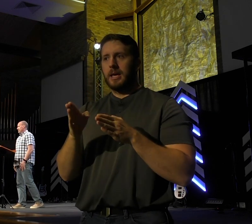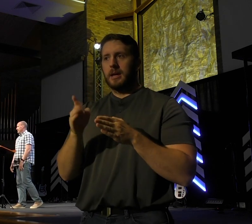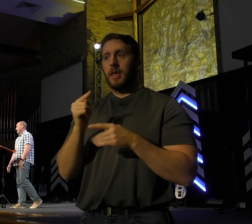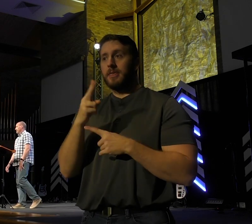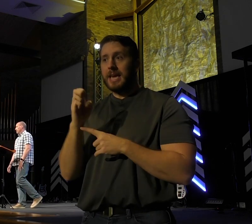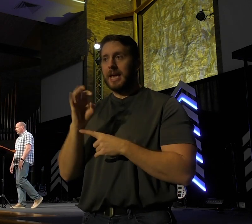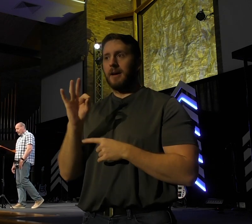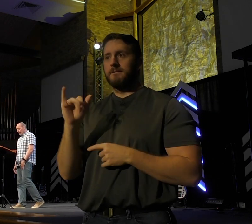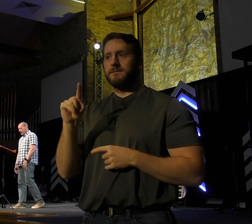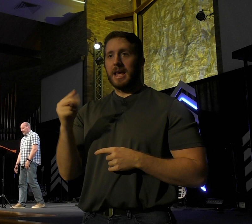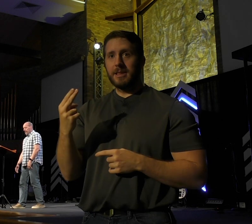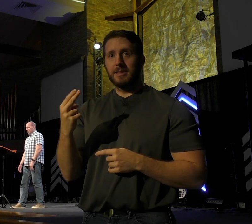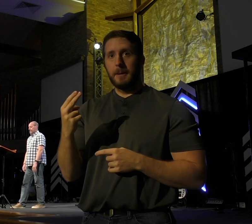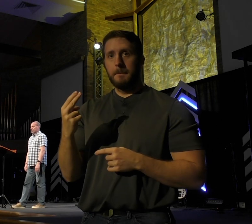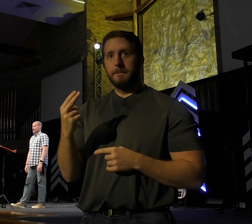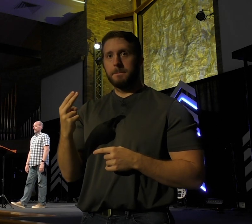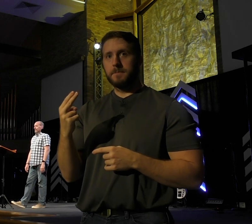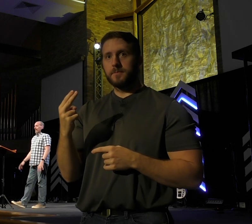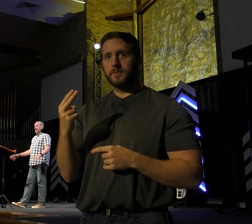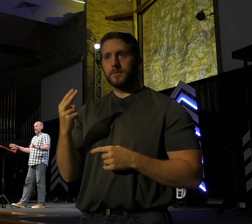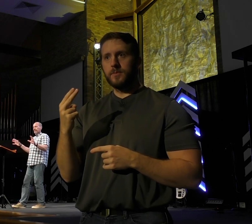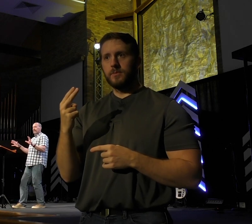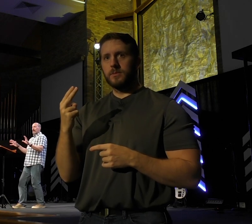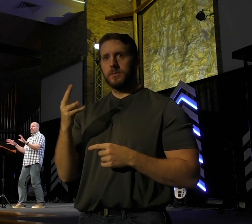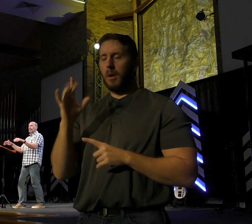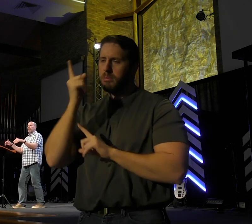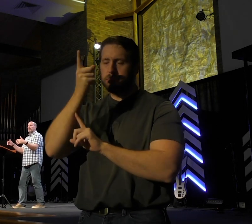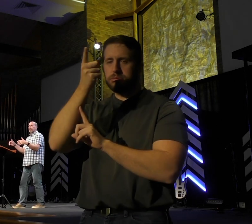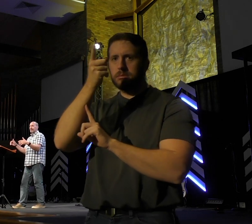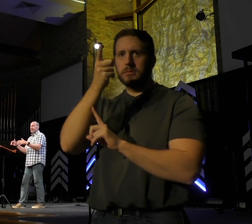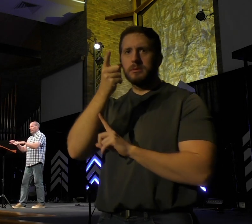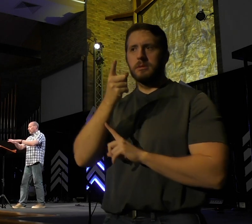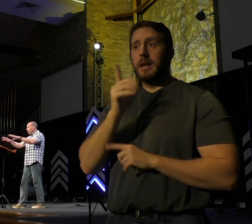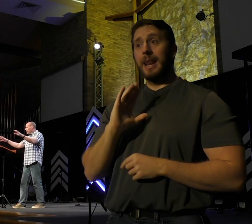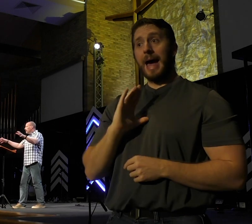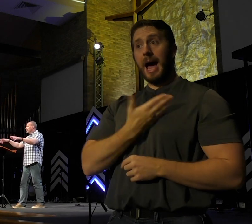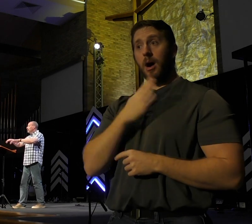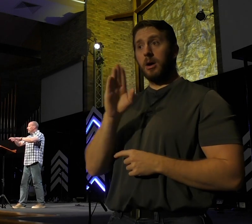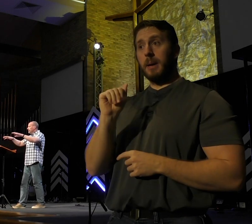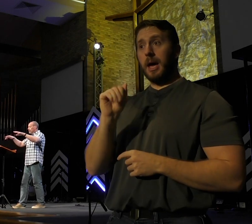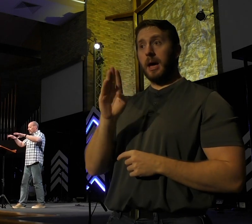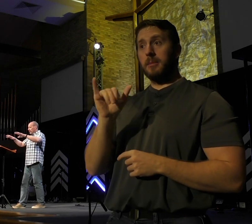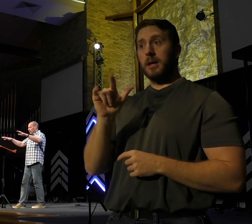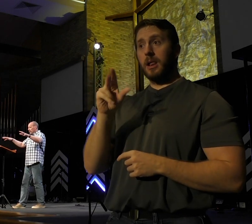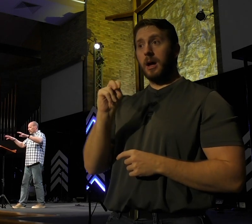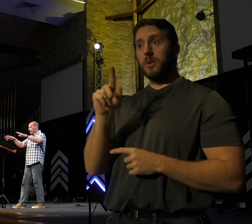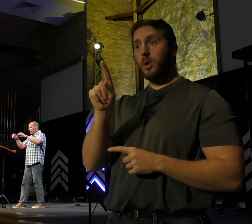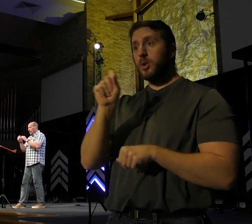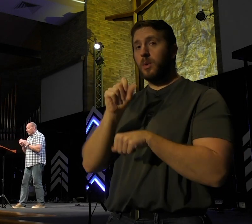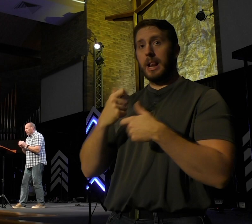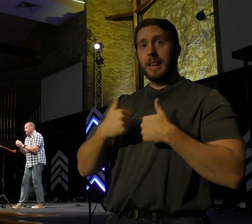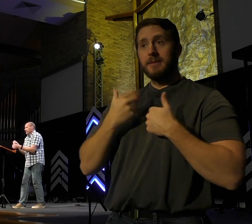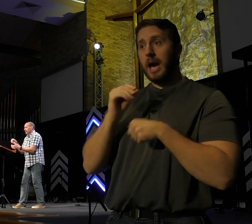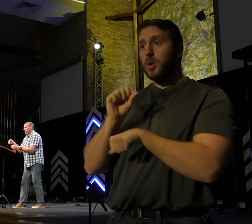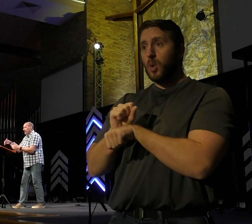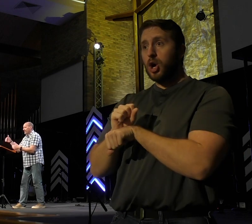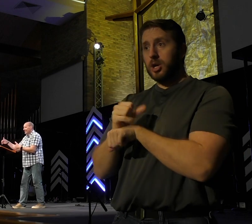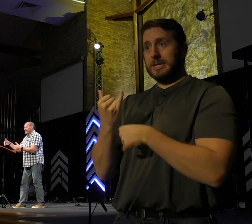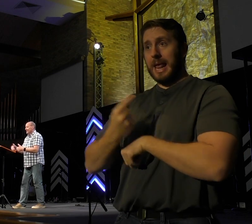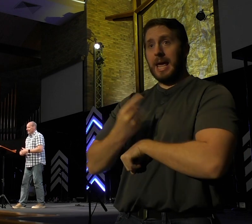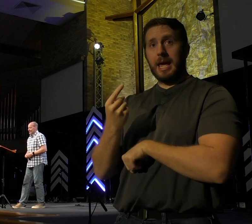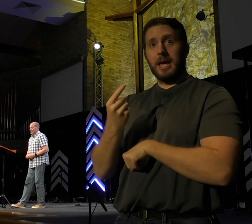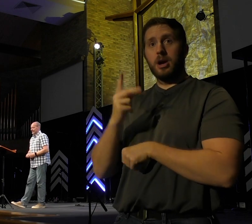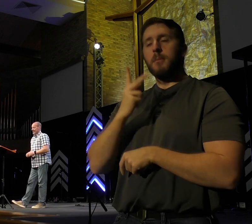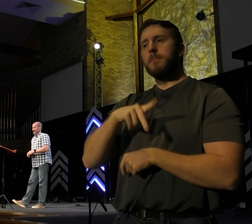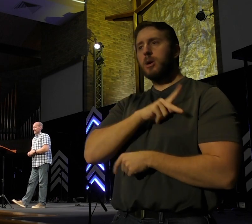the daggers will come out. And in our Babylon, where you live and work and move, personal